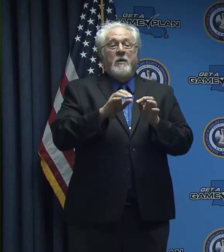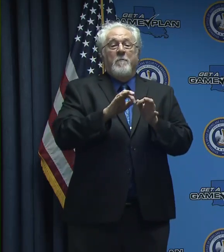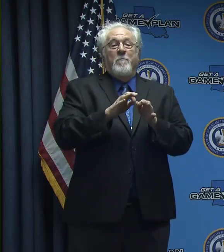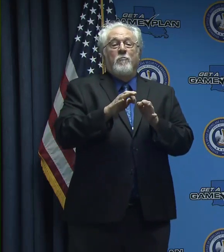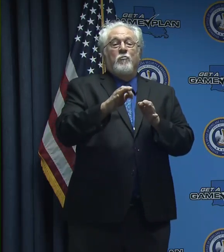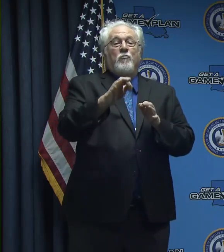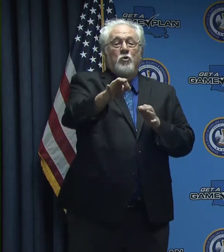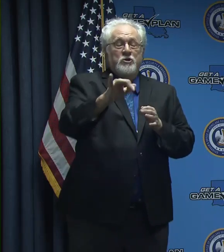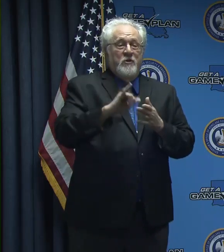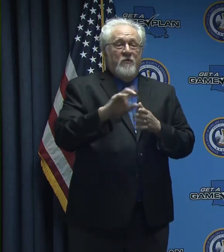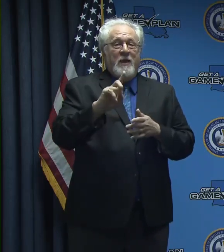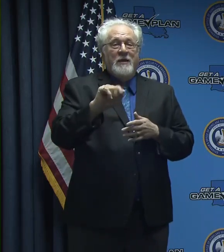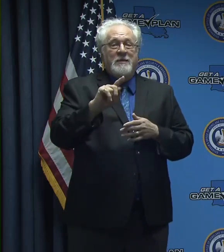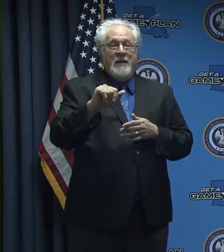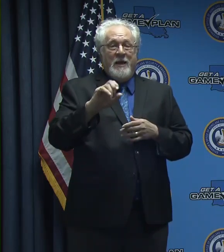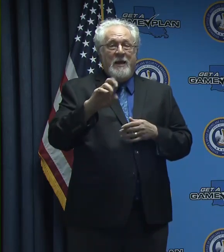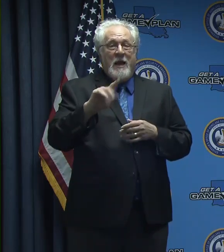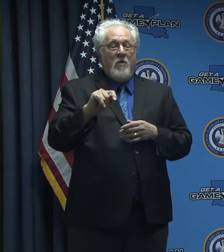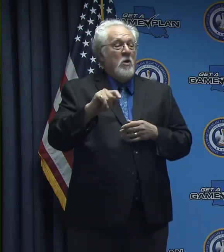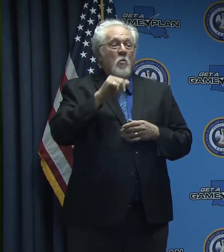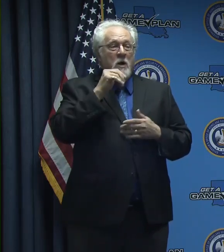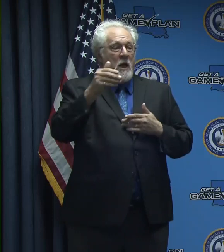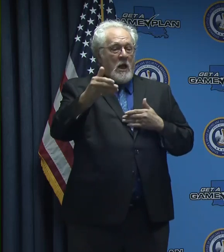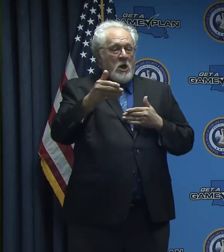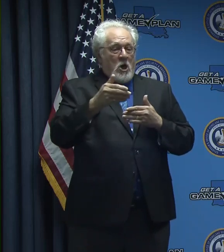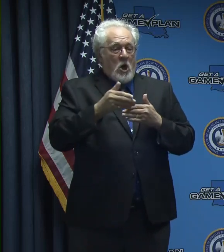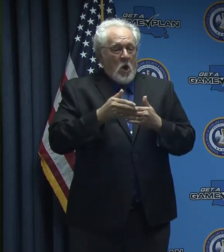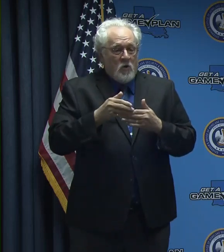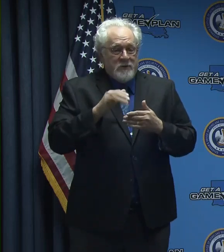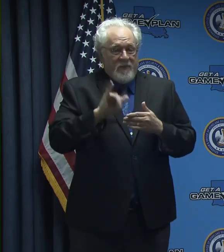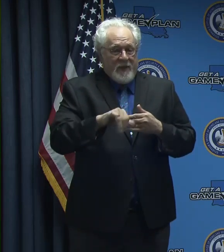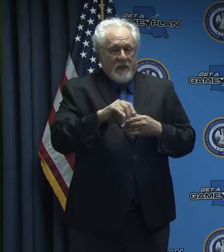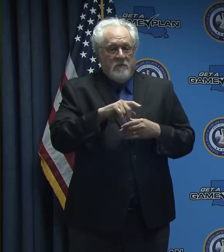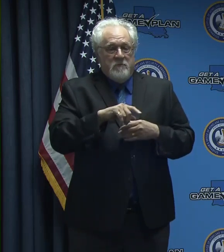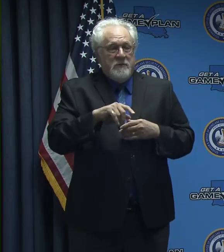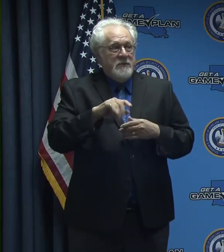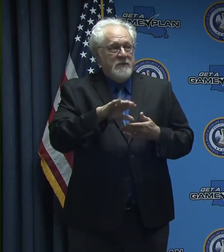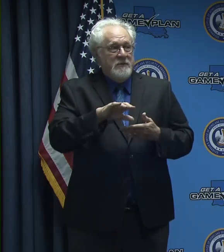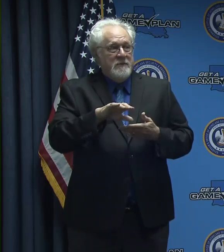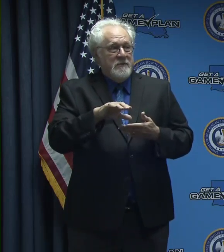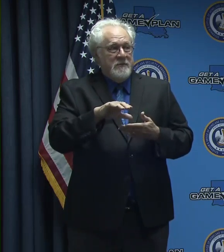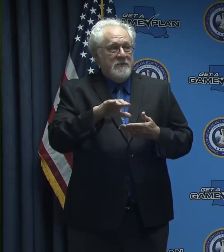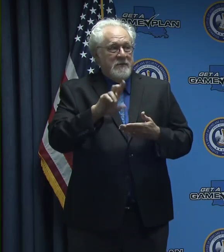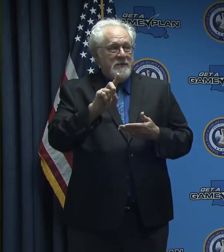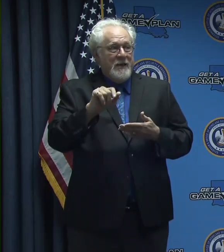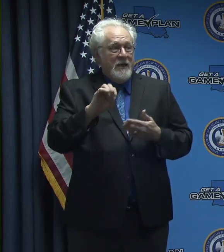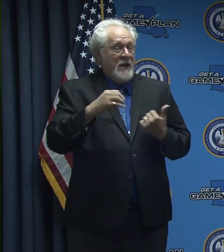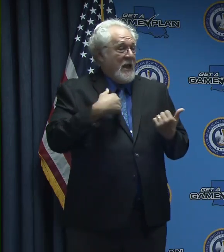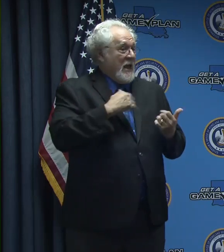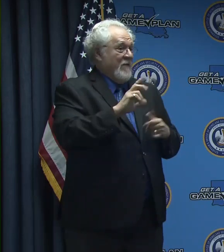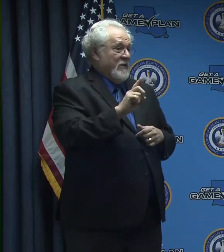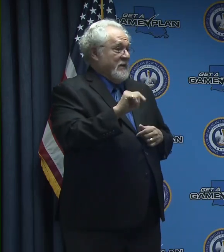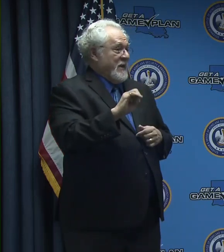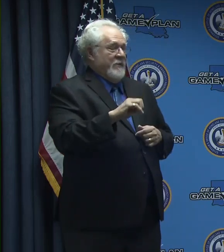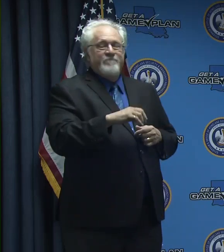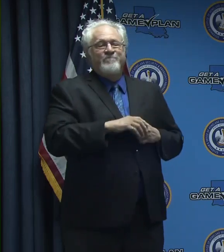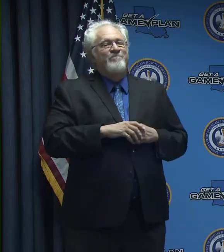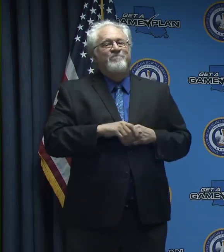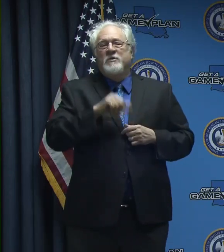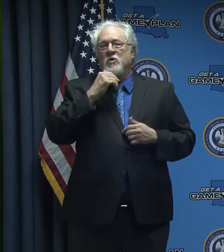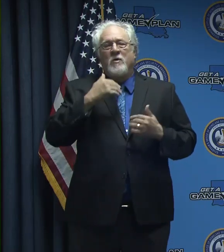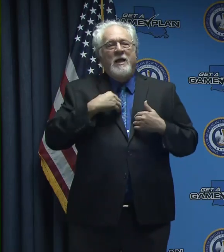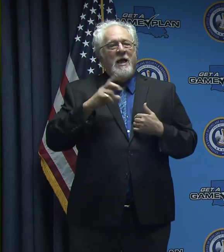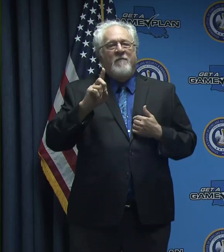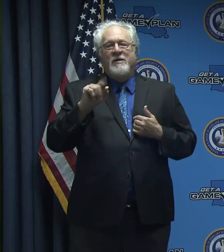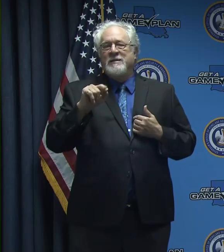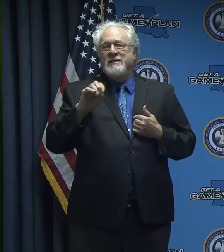time, and we're not as close to those dates as we were, Do you have specific as we dates to thought. share? I don't have one to share with